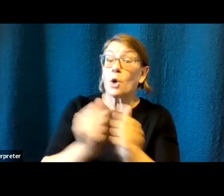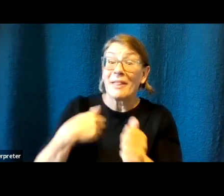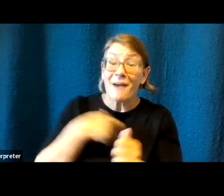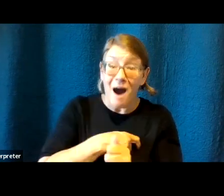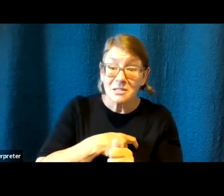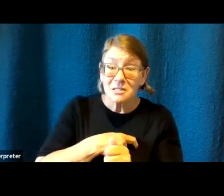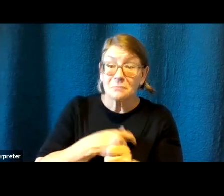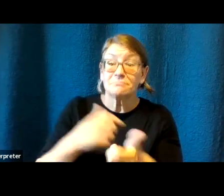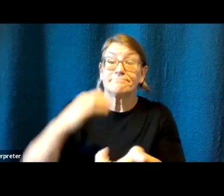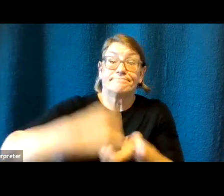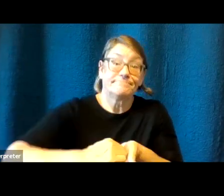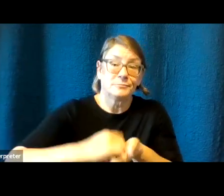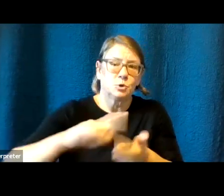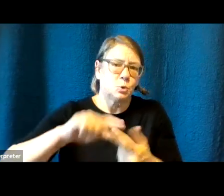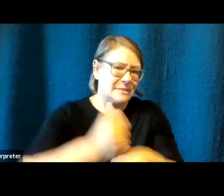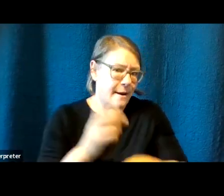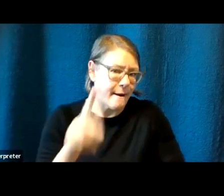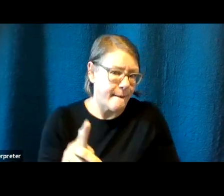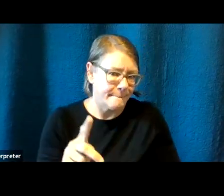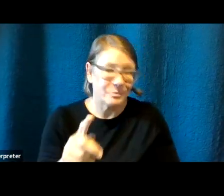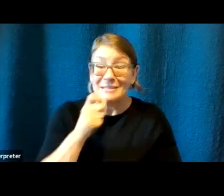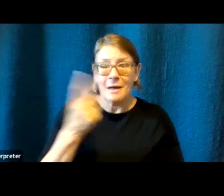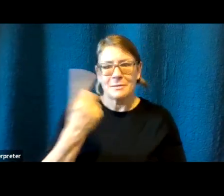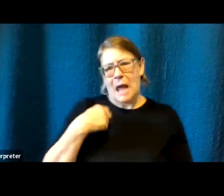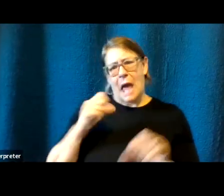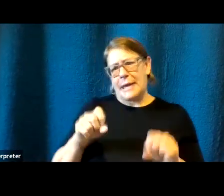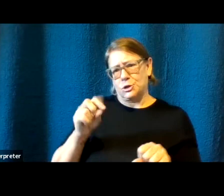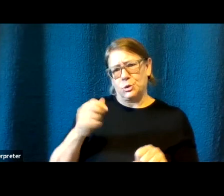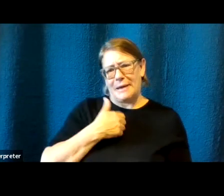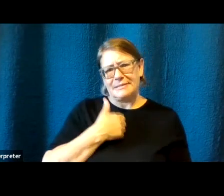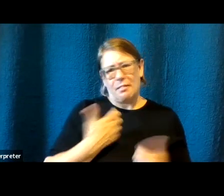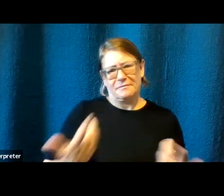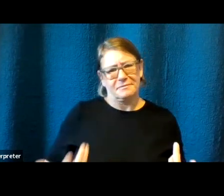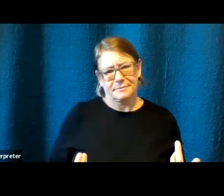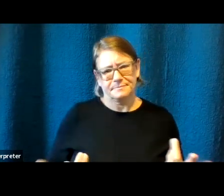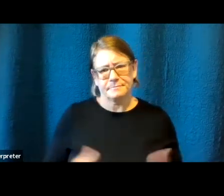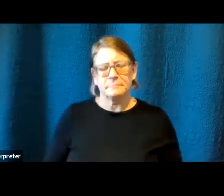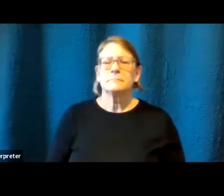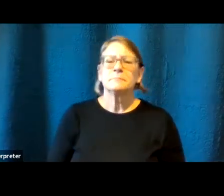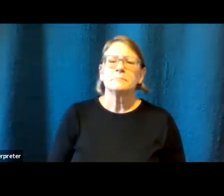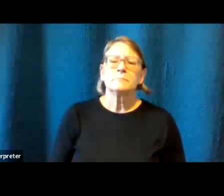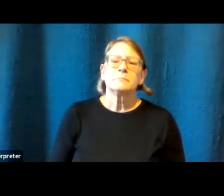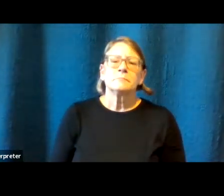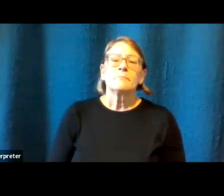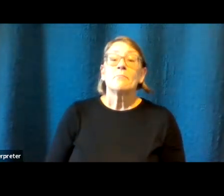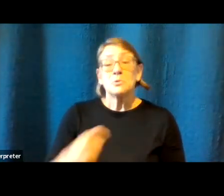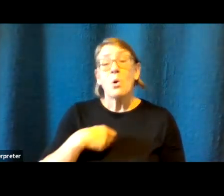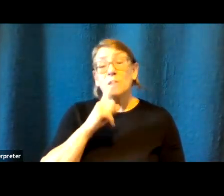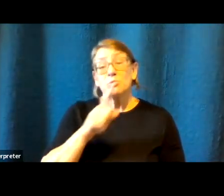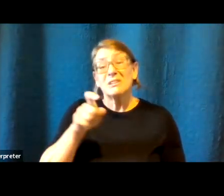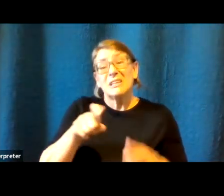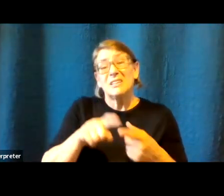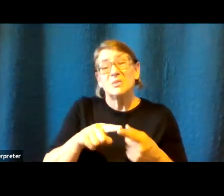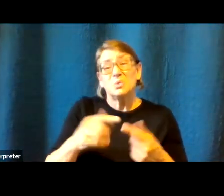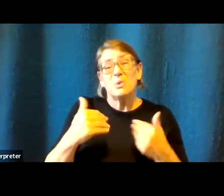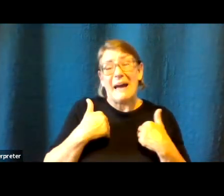up. It's not something I can do by myself. And so we really need to have